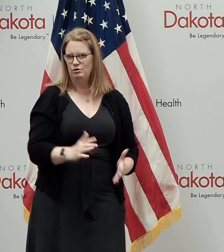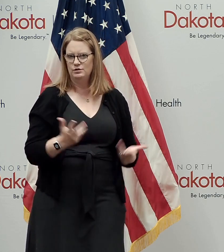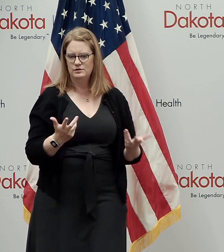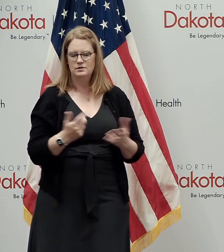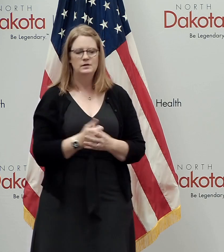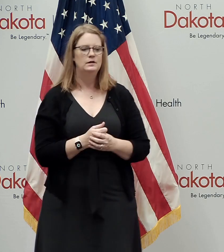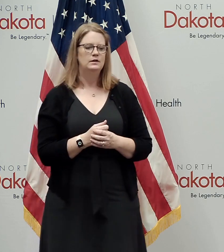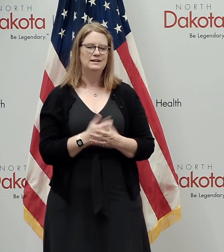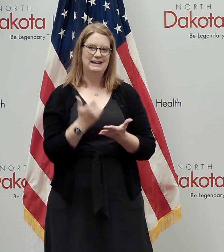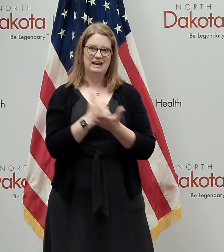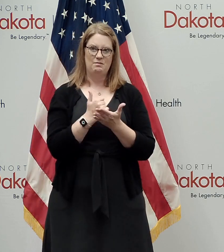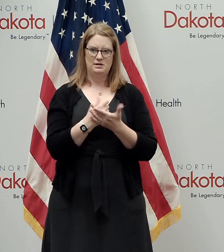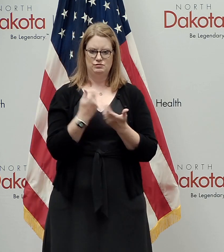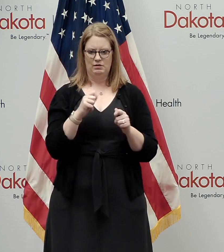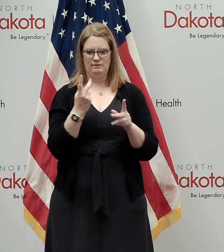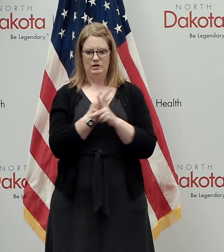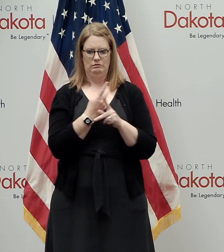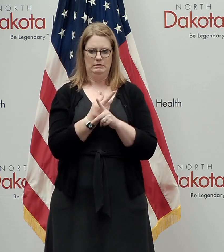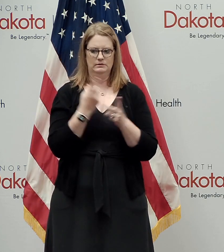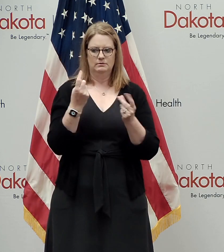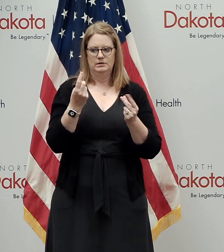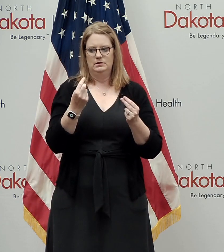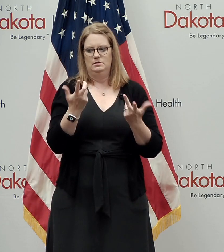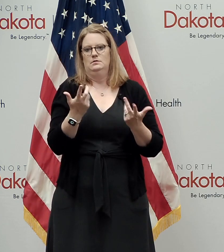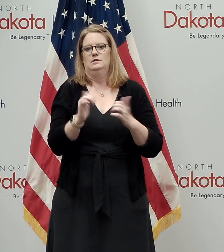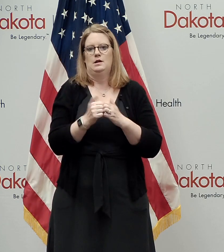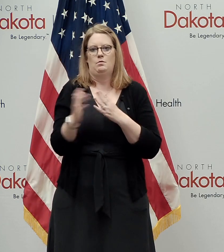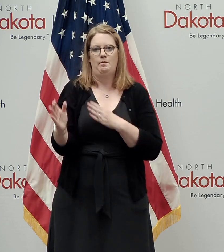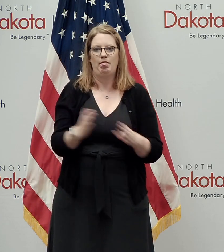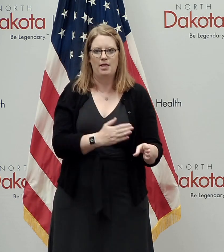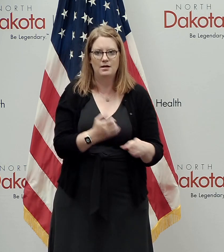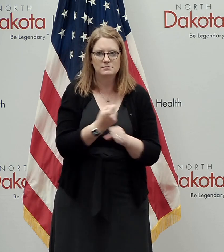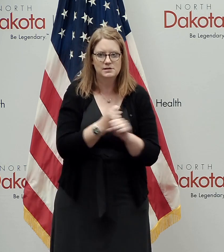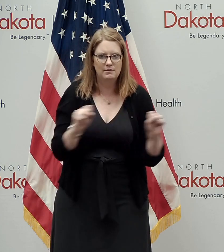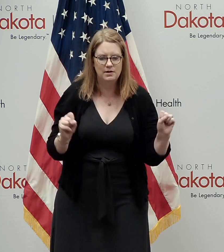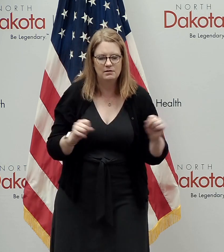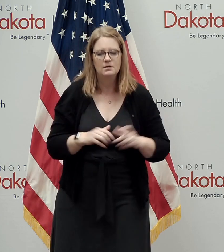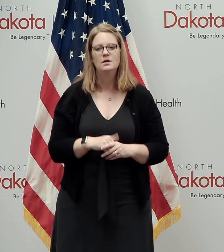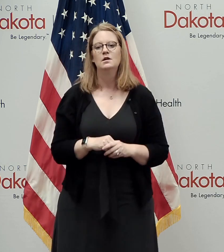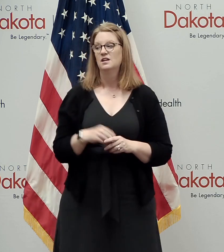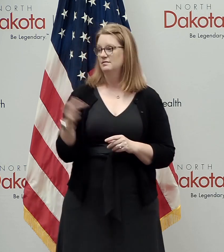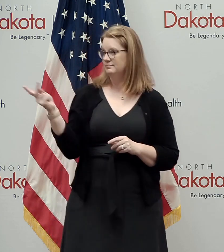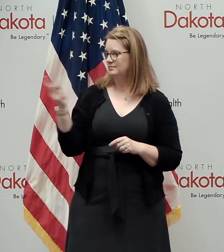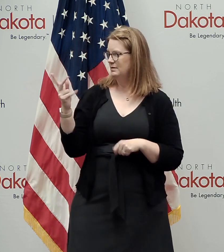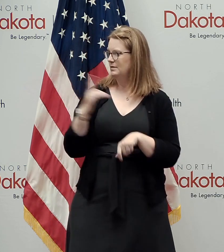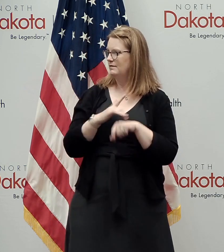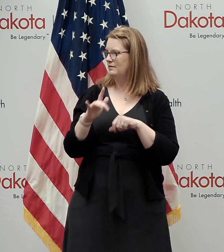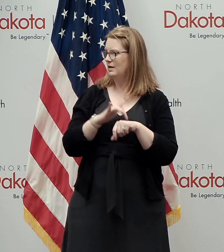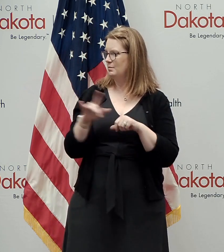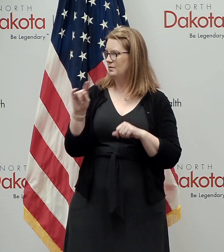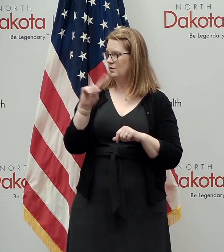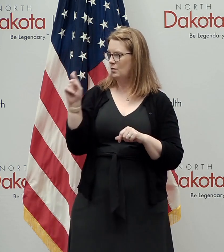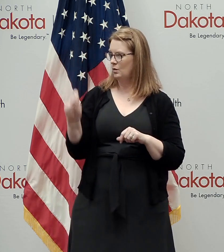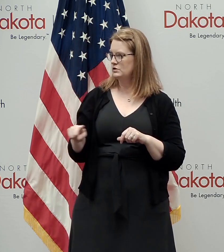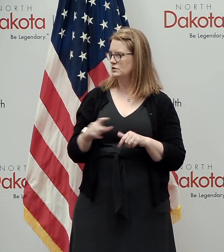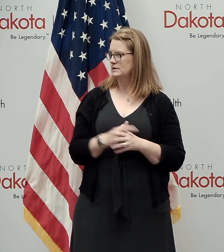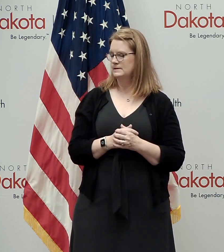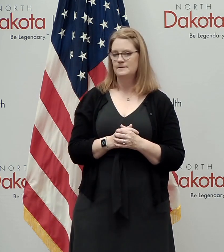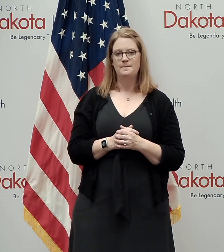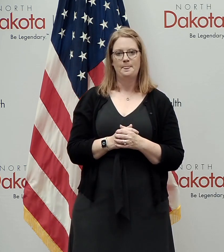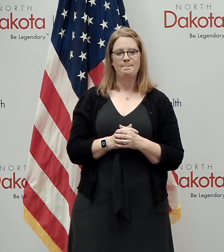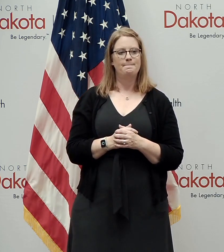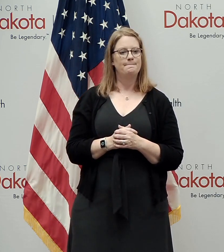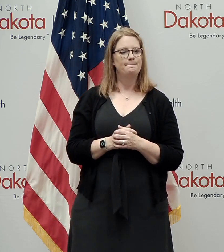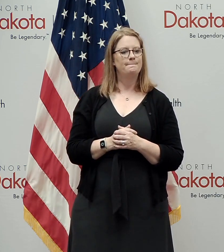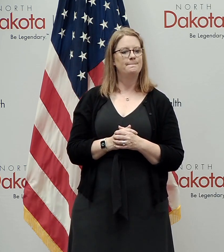us navigate through these incredible times. So both Erica and Chancellor Hagerott will be available for questions following,